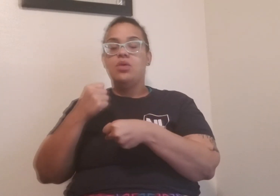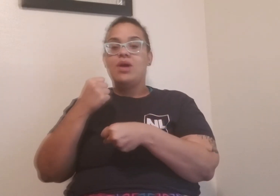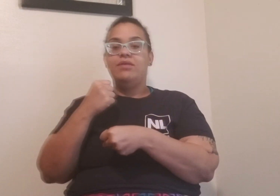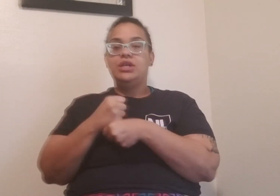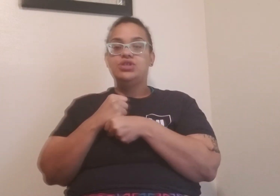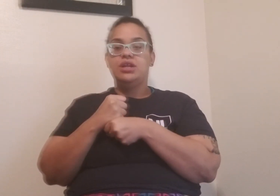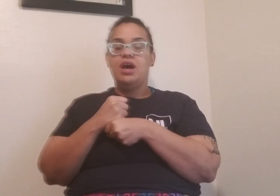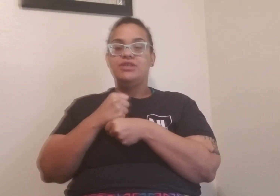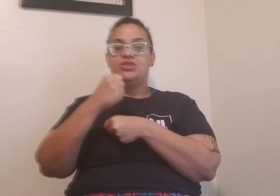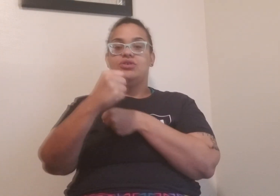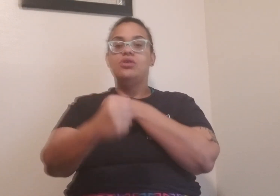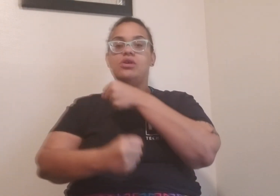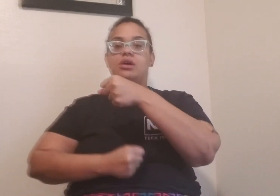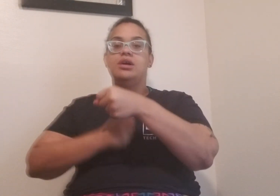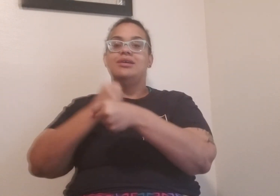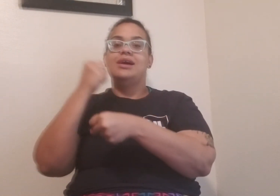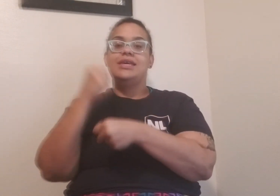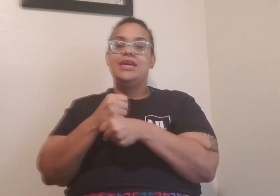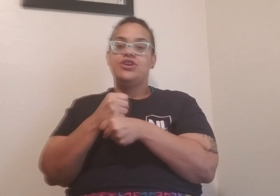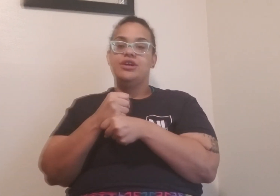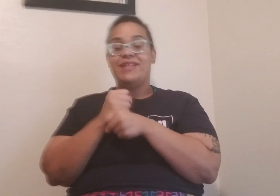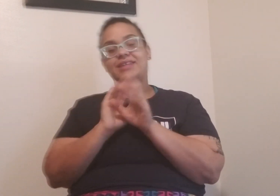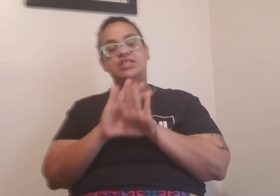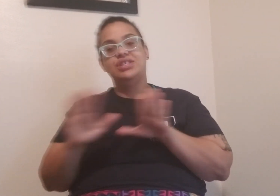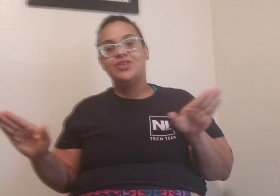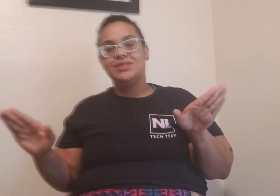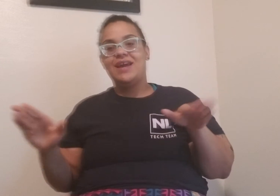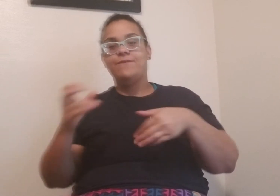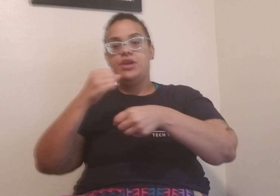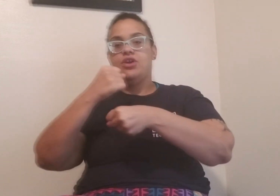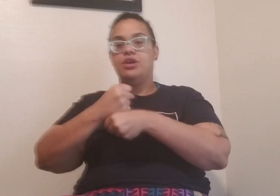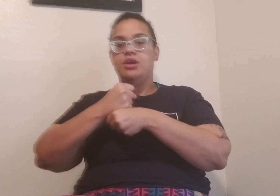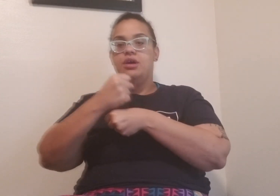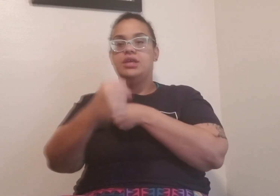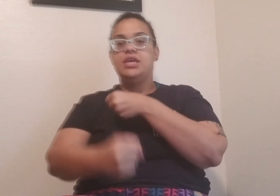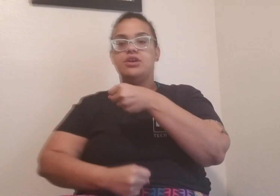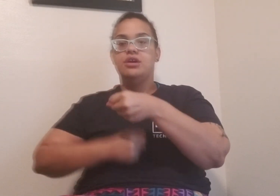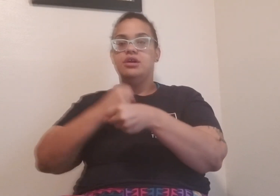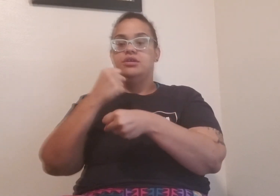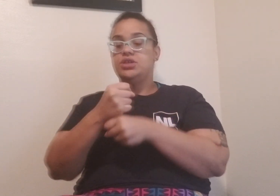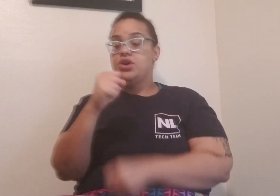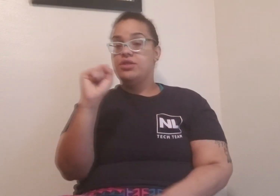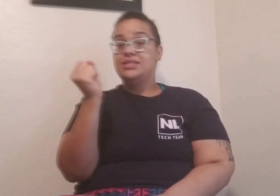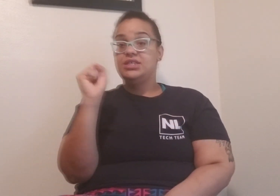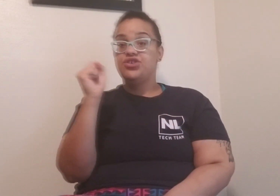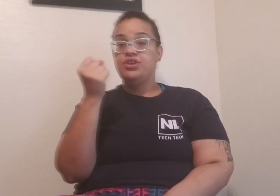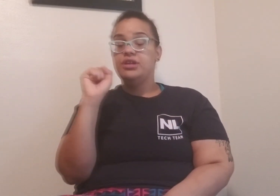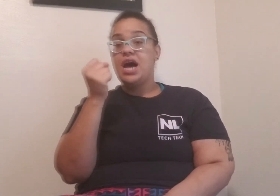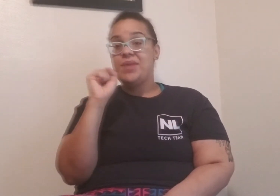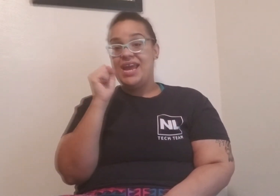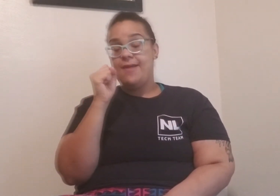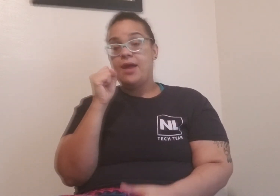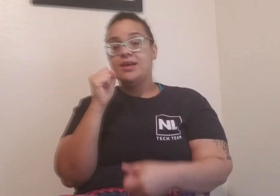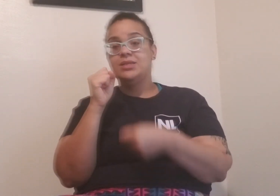revolution of a circle. Year. That is just a general sign for year. Year. So this is your dominant hand that does the movement.